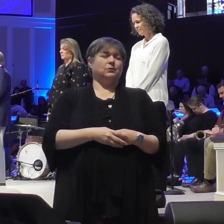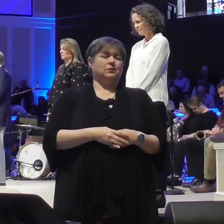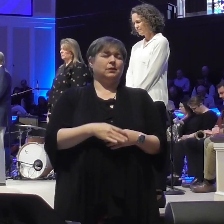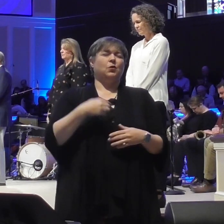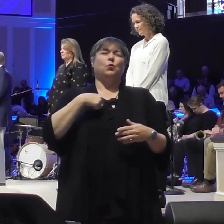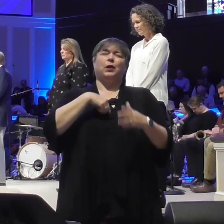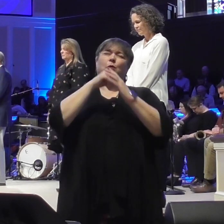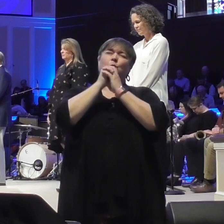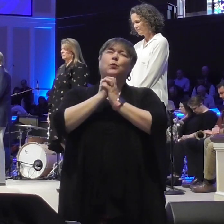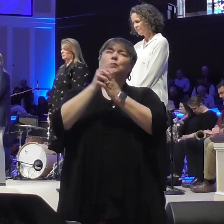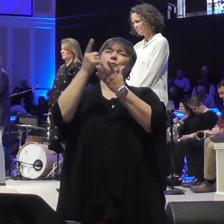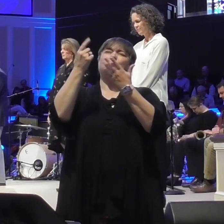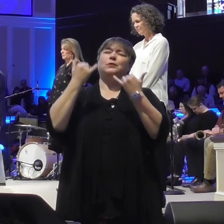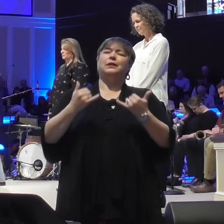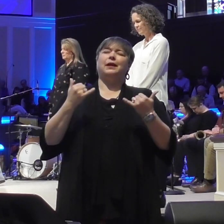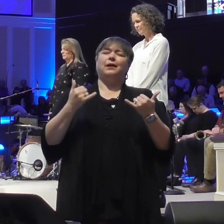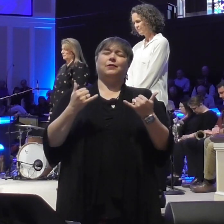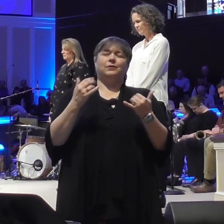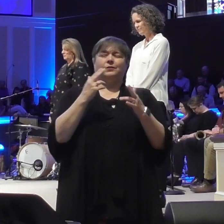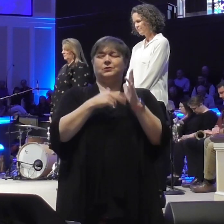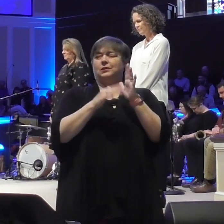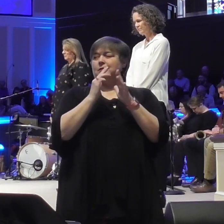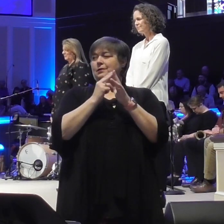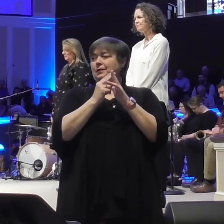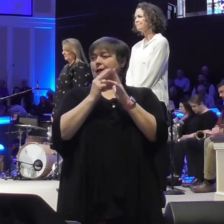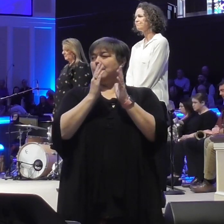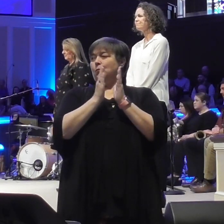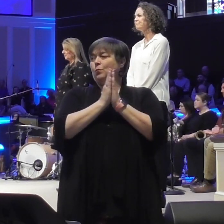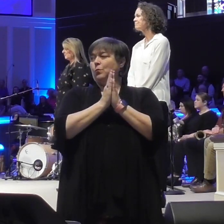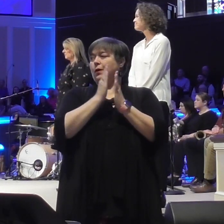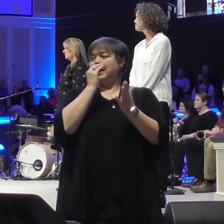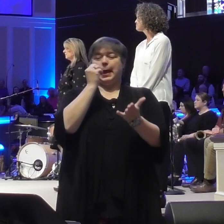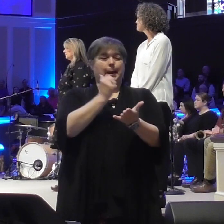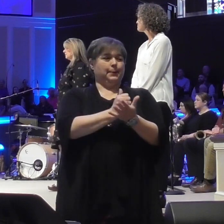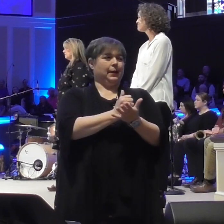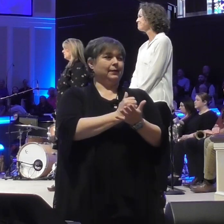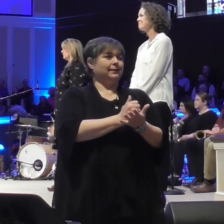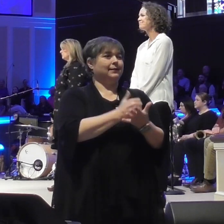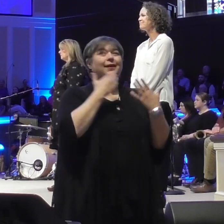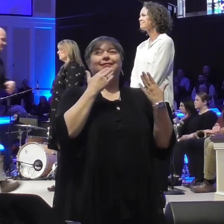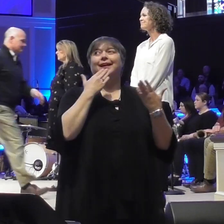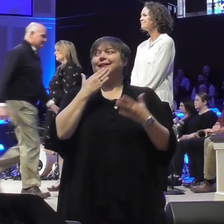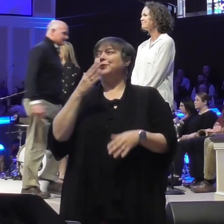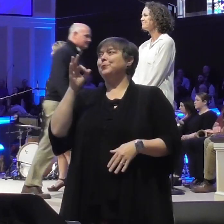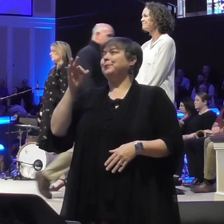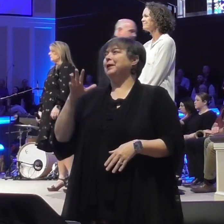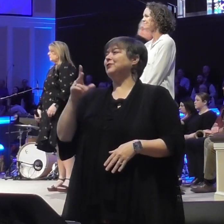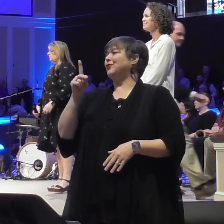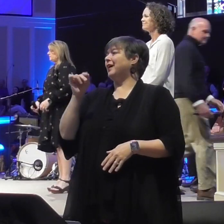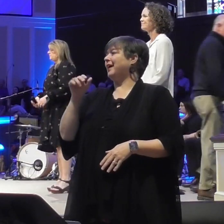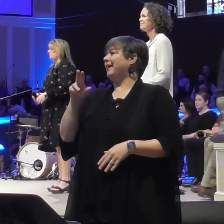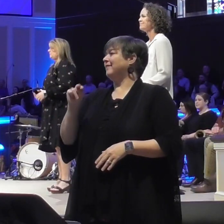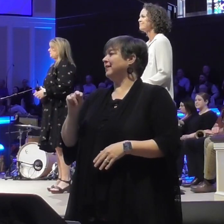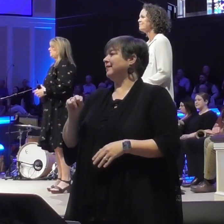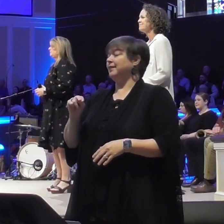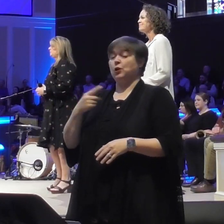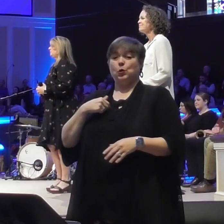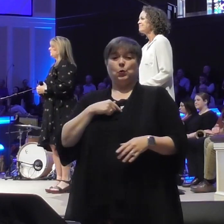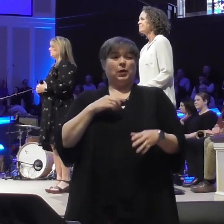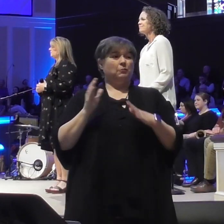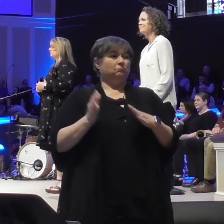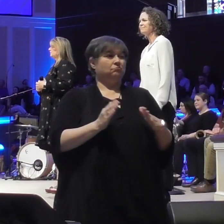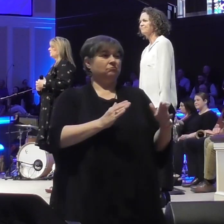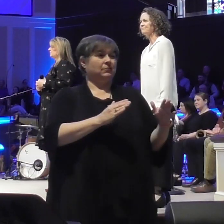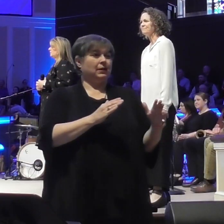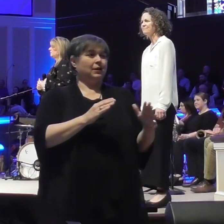now. In Jesus' name we pray. Amen. Amen. Thank you, Pastor Kevin. You know,